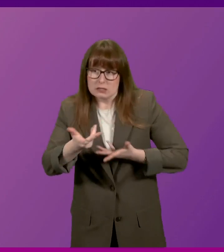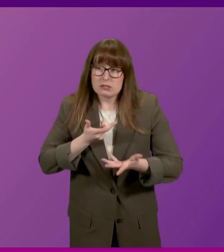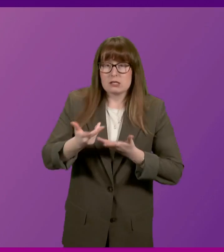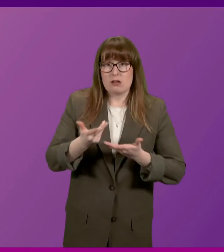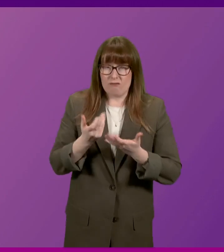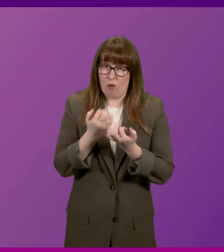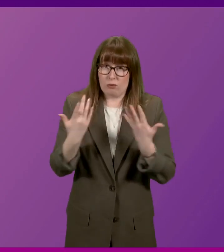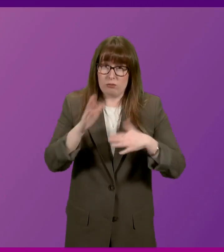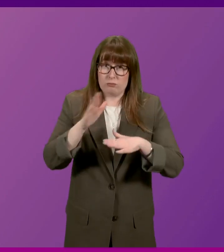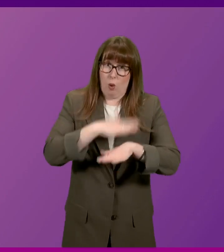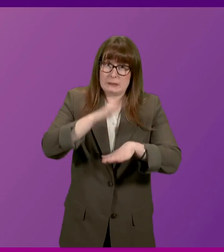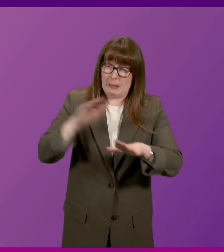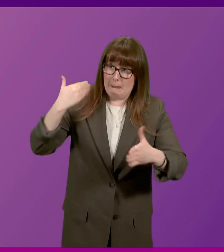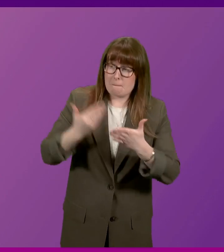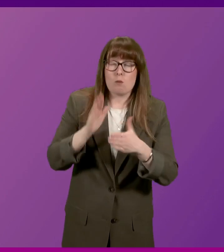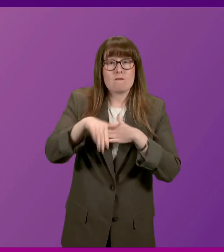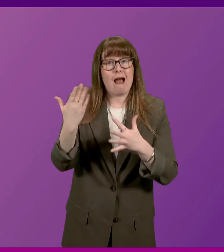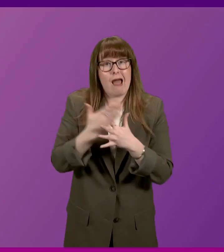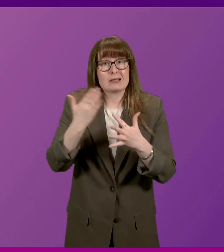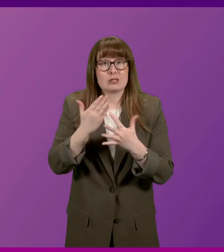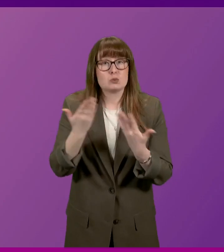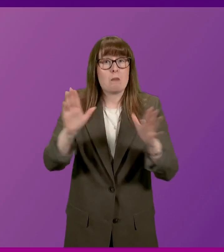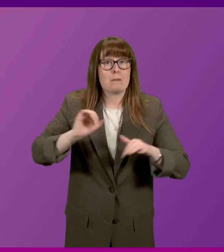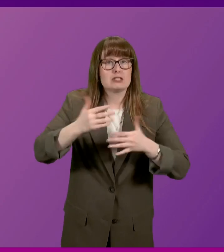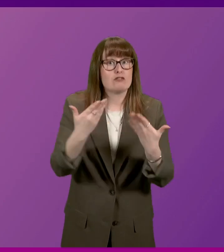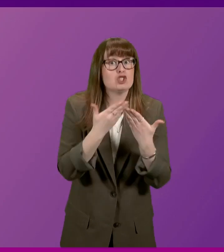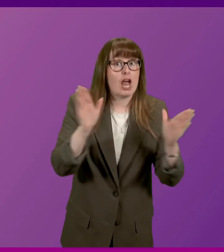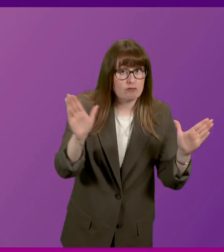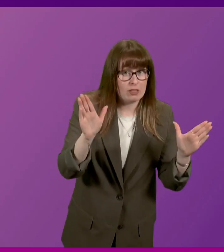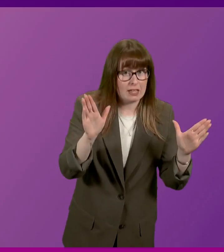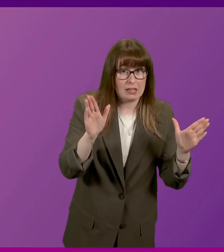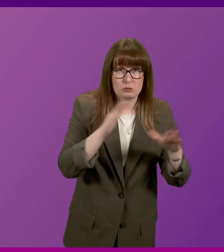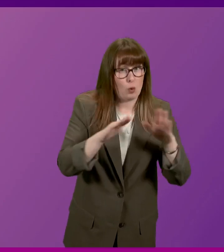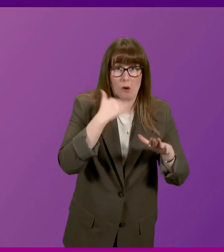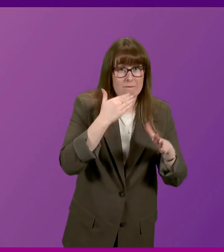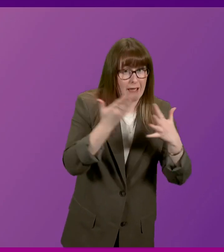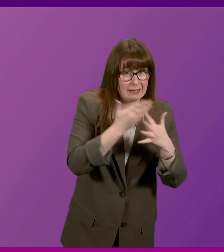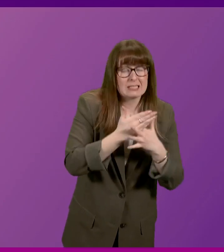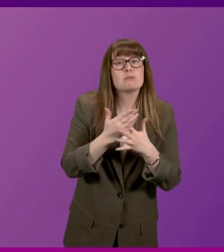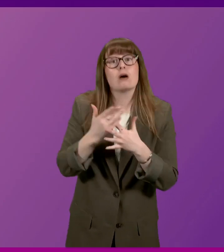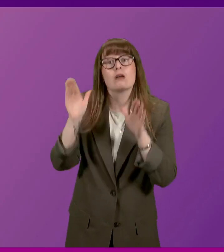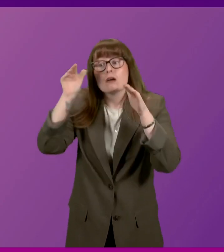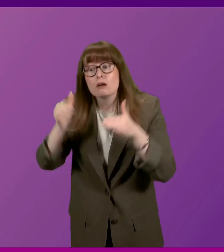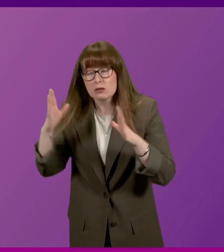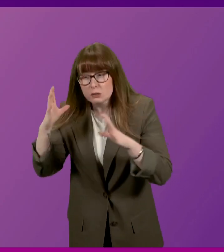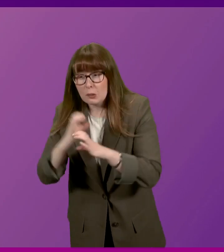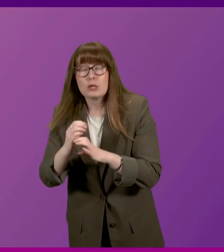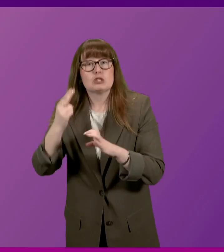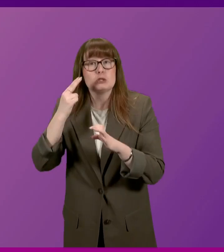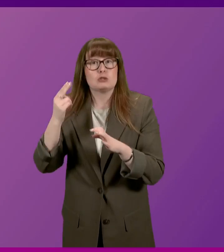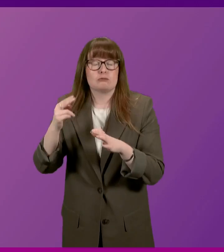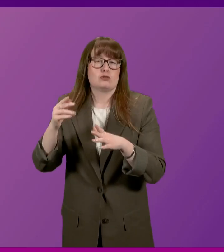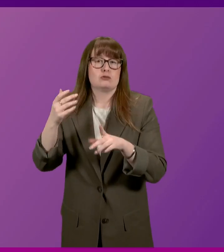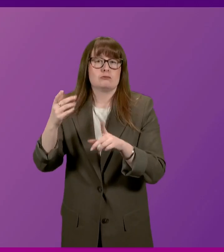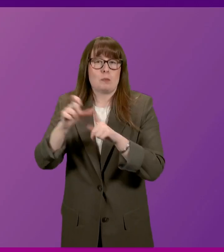some time around access to public services in general. And then when we look at domestic abuse situations, obviously it becomes even